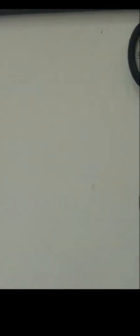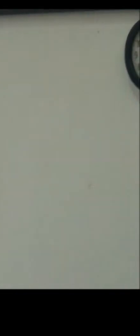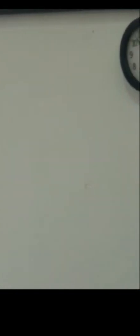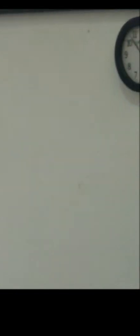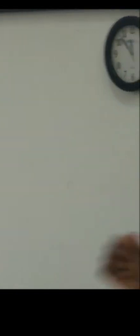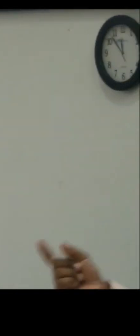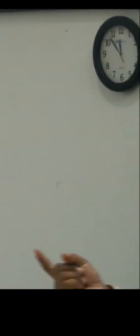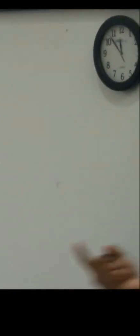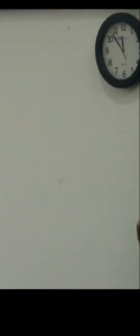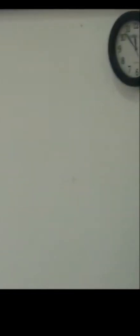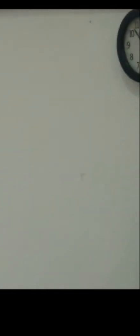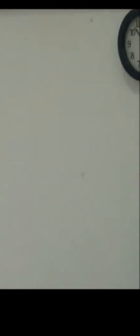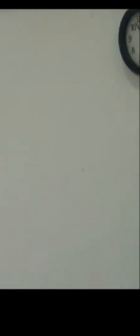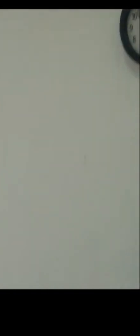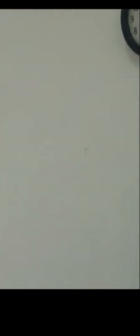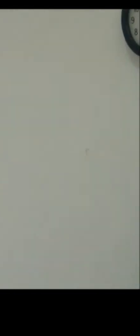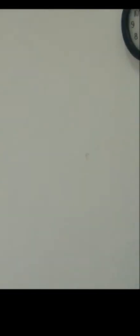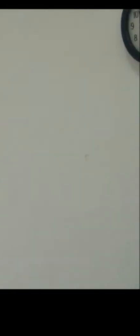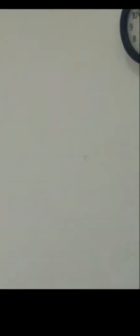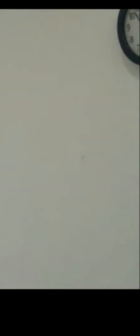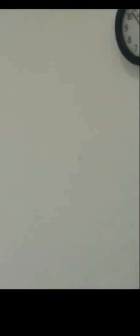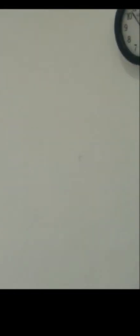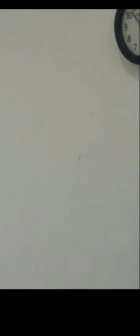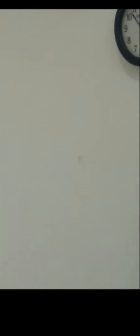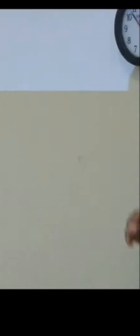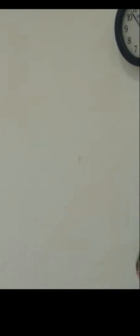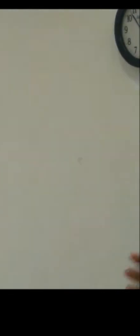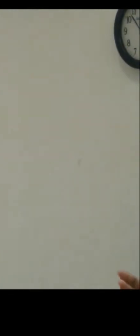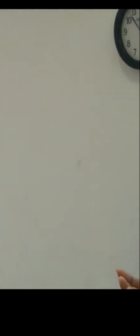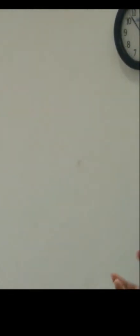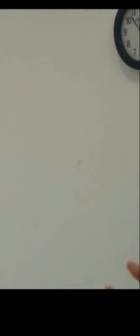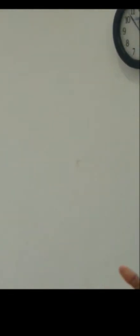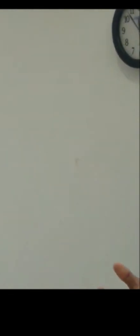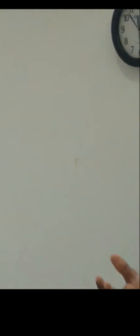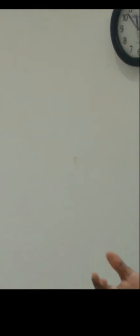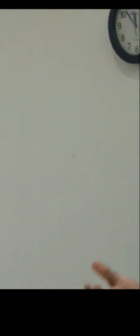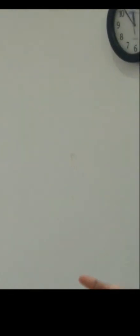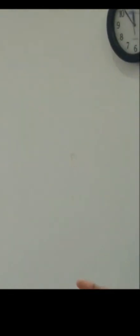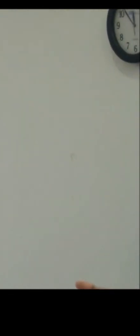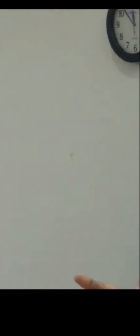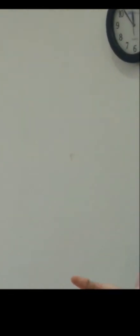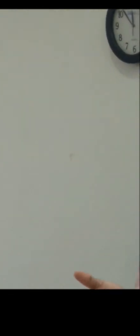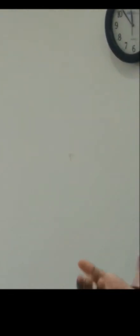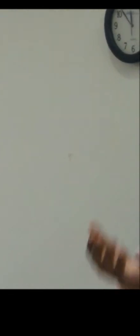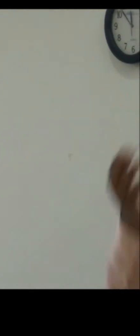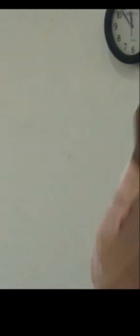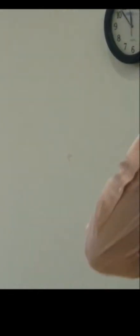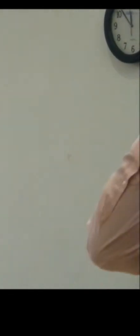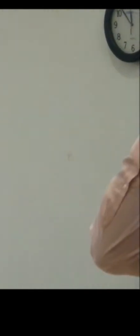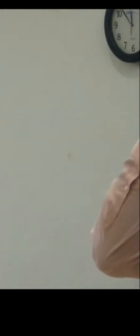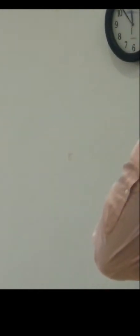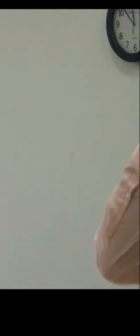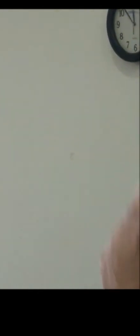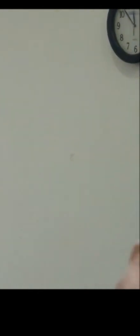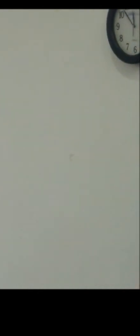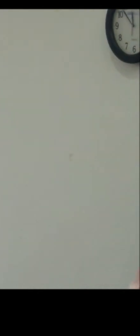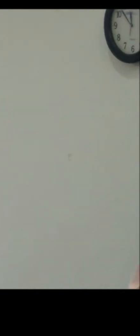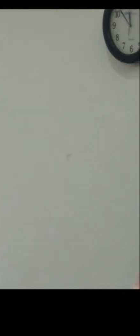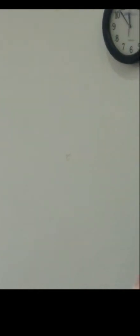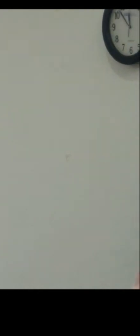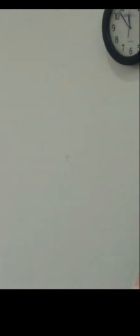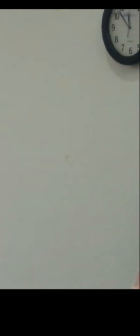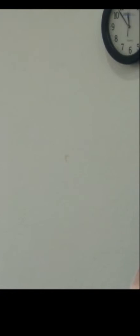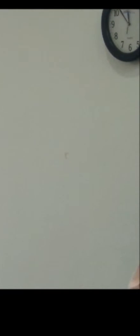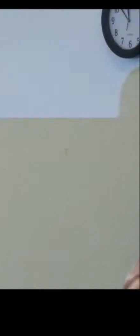understood? I have heard your answer to all of these questions. What I also know for sure is